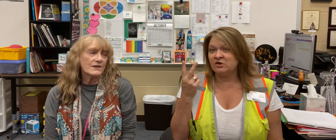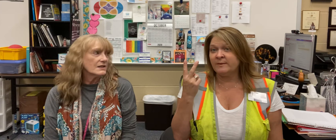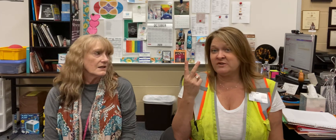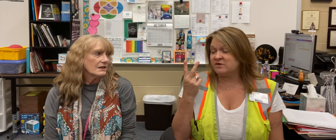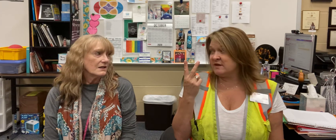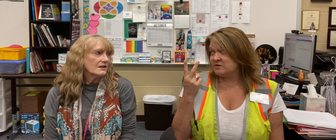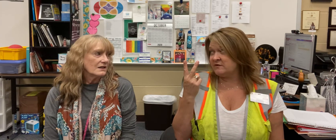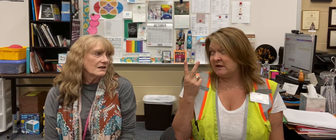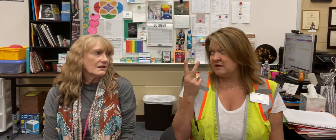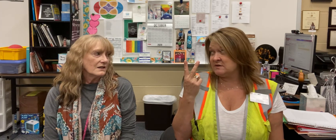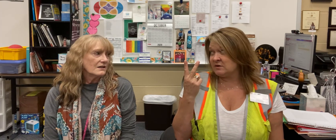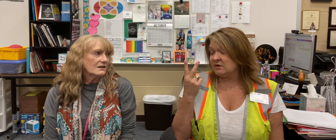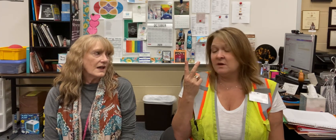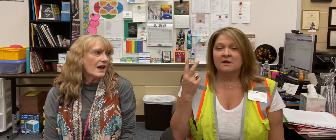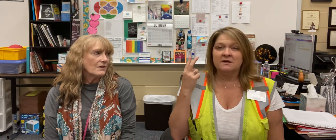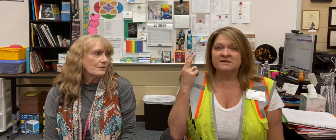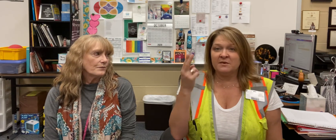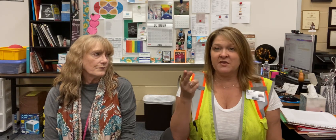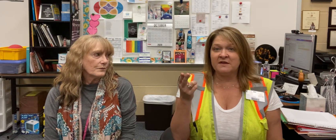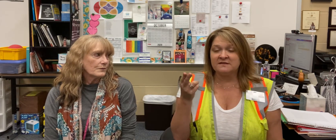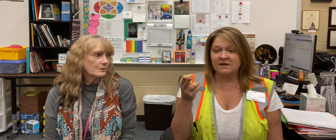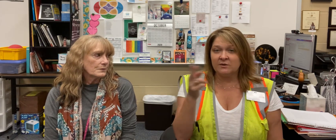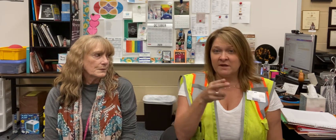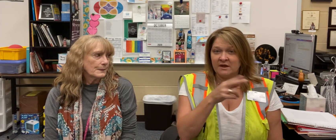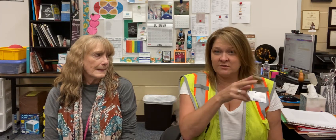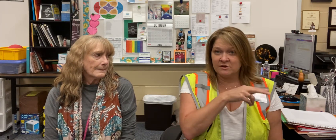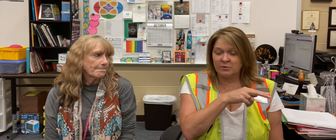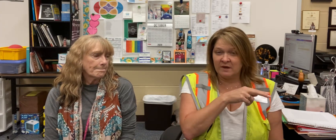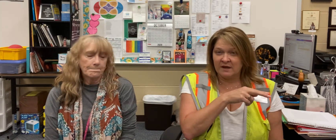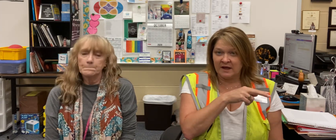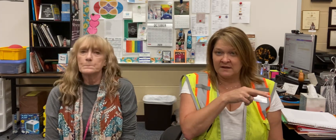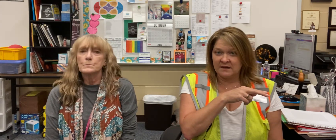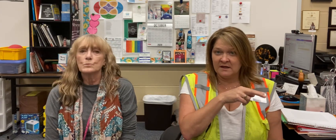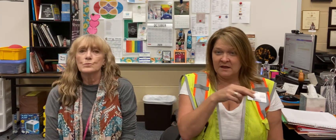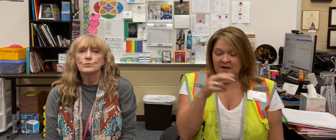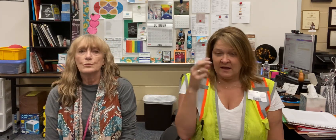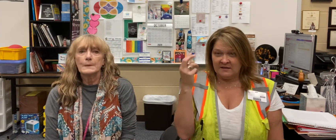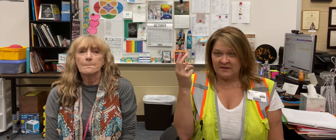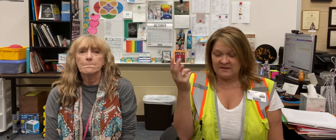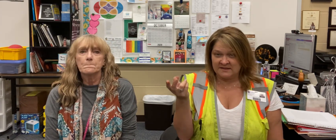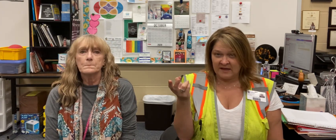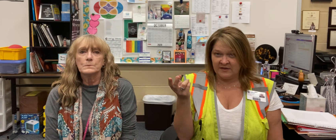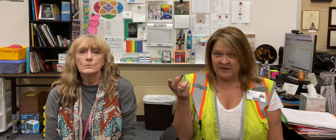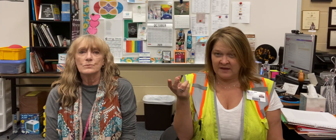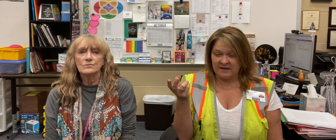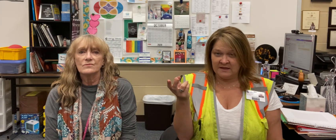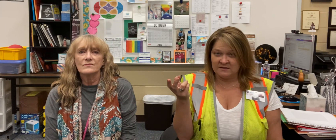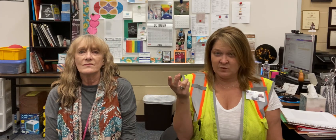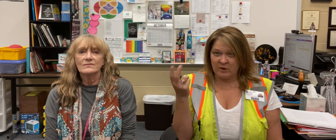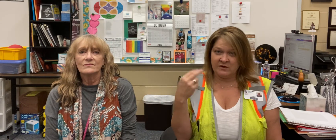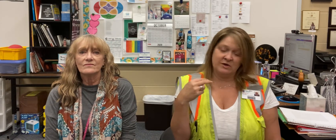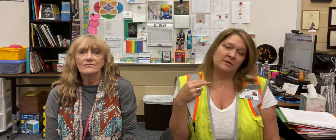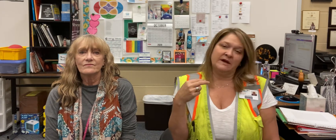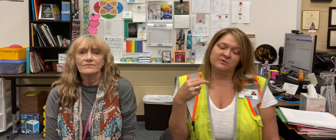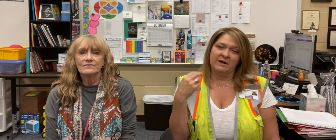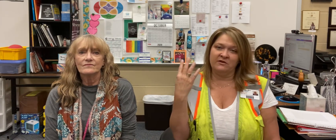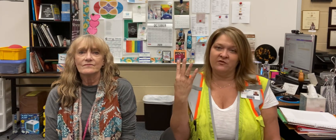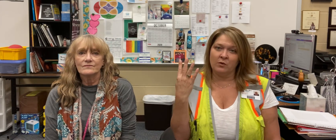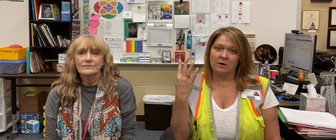major things you have to answer. Yeah. Some of the things that you encountered when in Canada. And then the second thing is whether you liked waiting 4